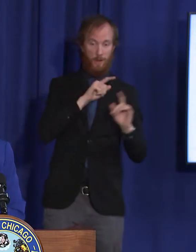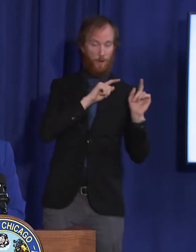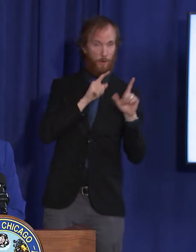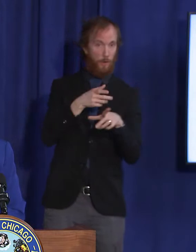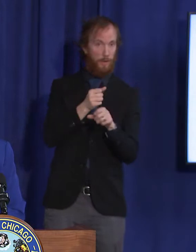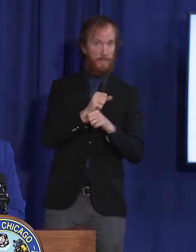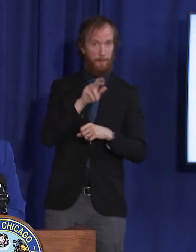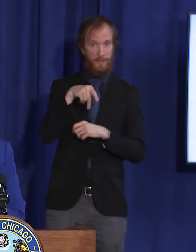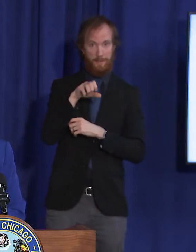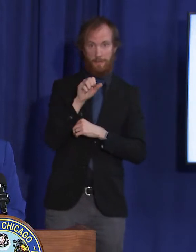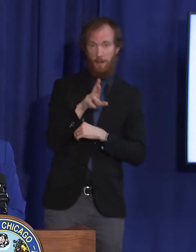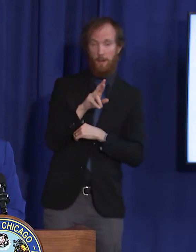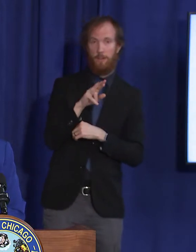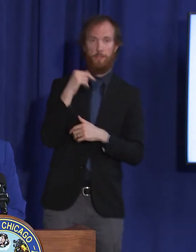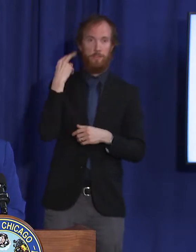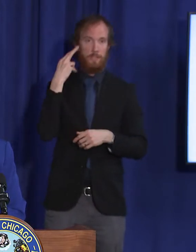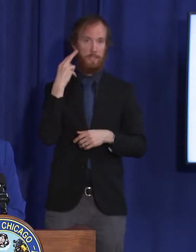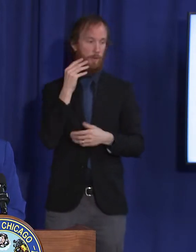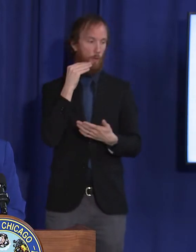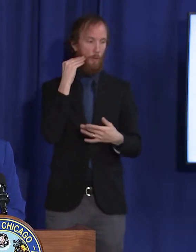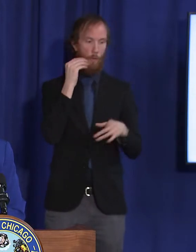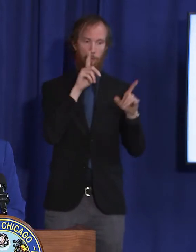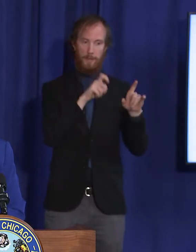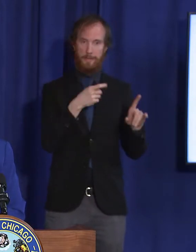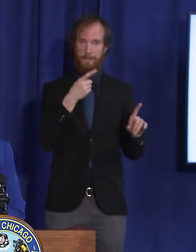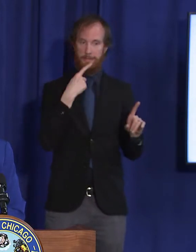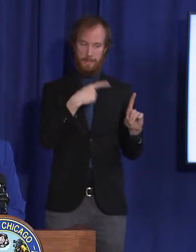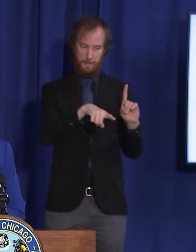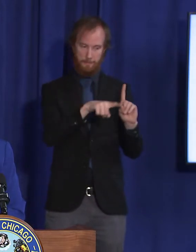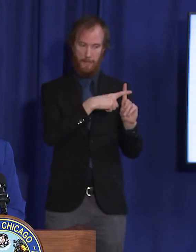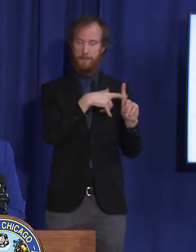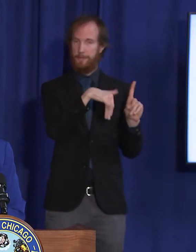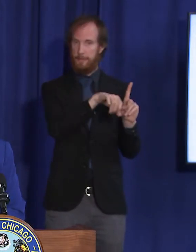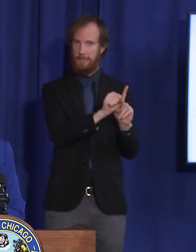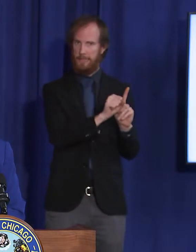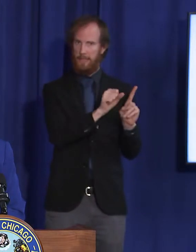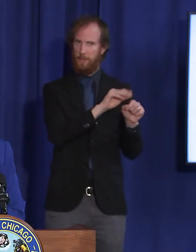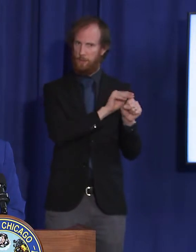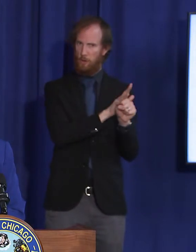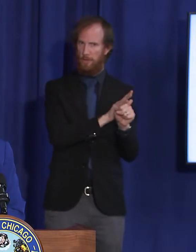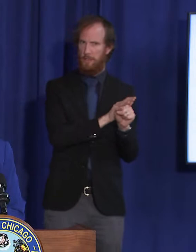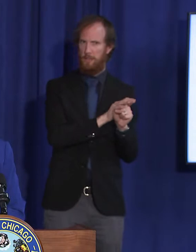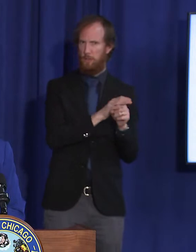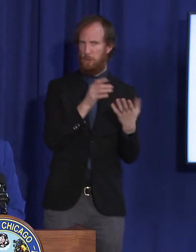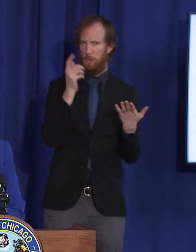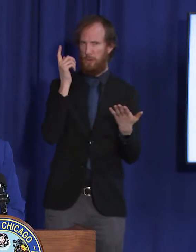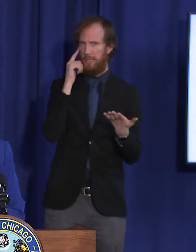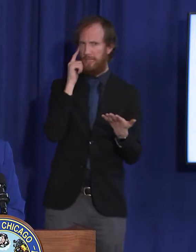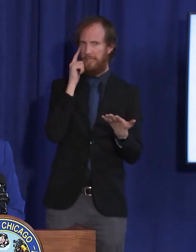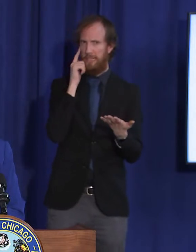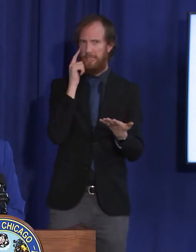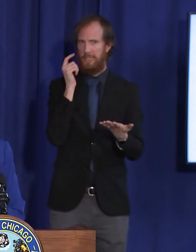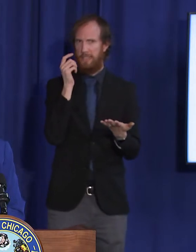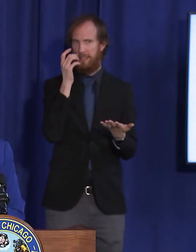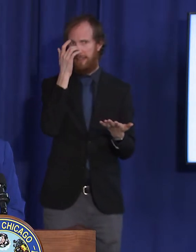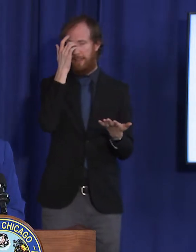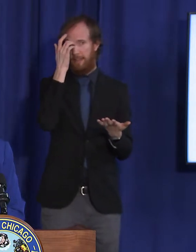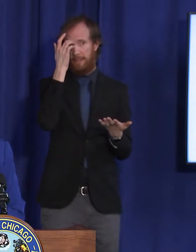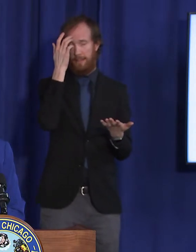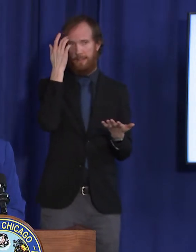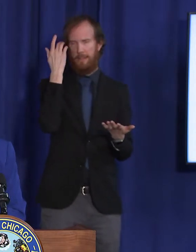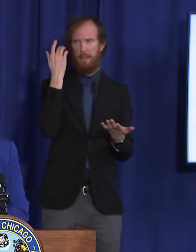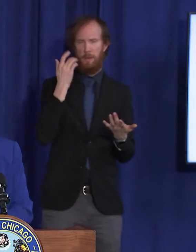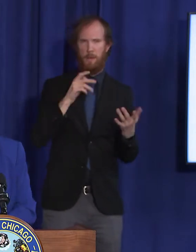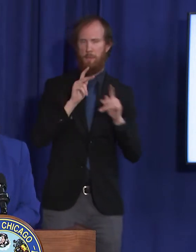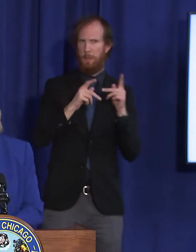PCR test. Yep. That because the home test already says it. So Yep. I can't. You don't really think that there's. There is a concern nationwide on